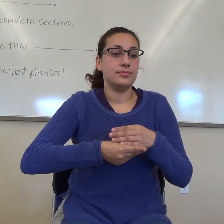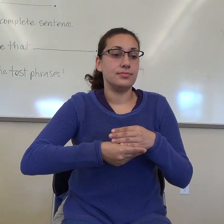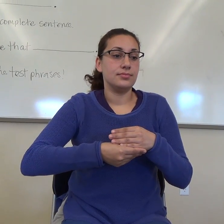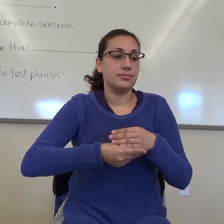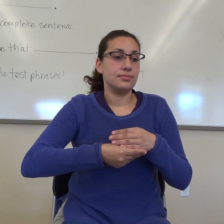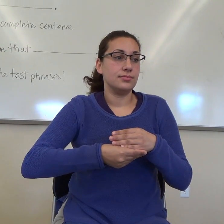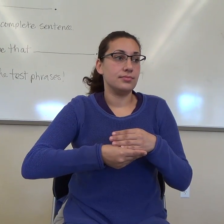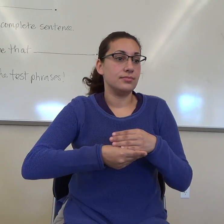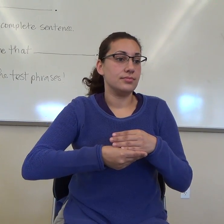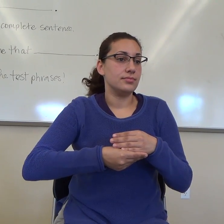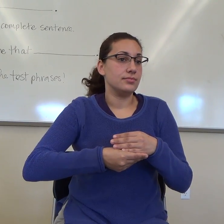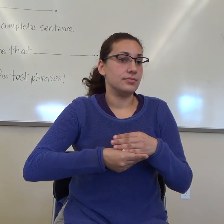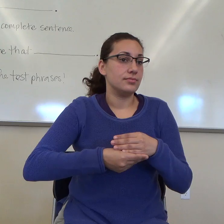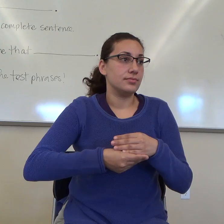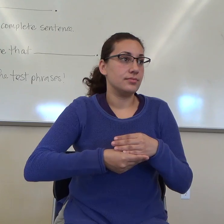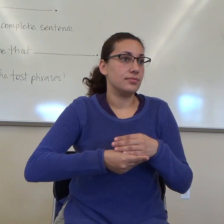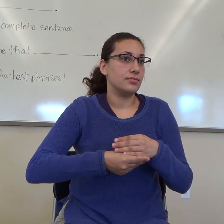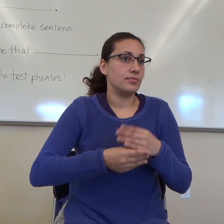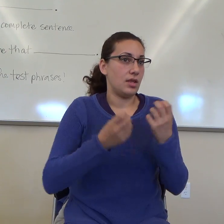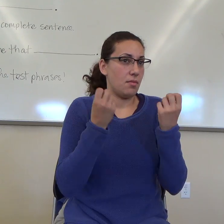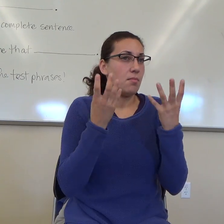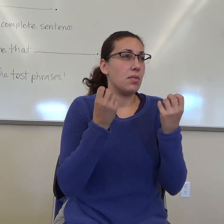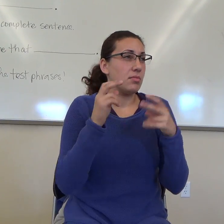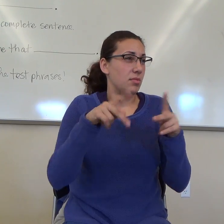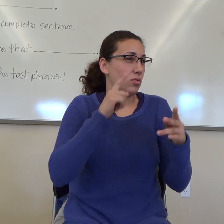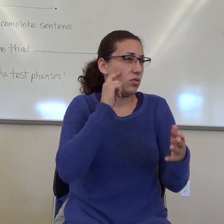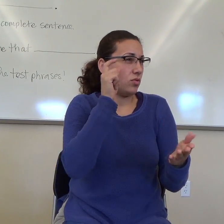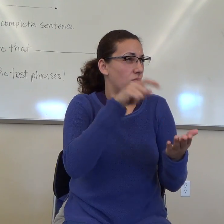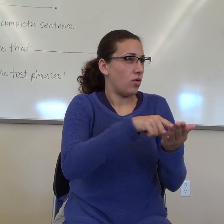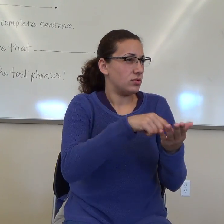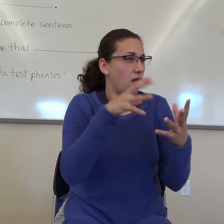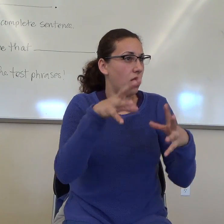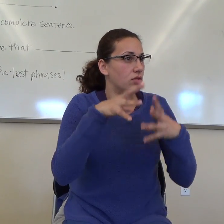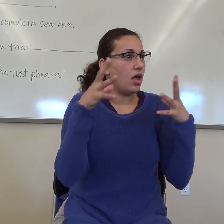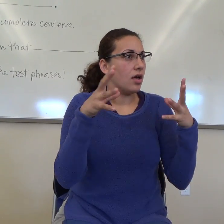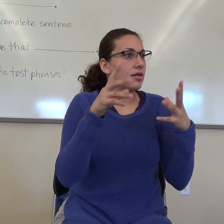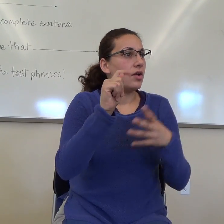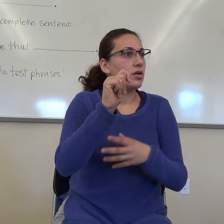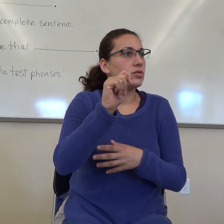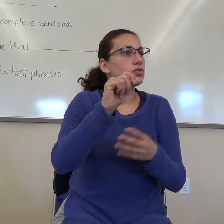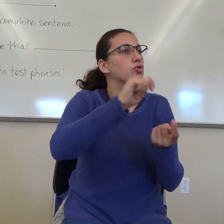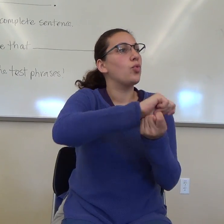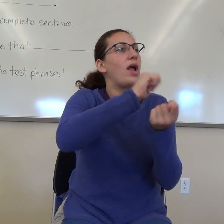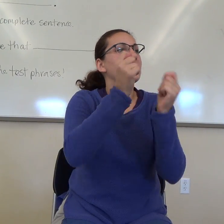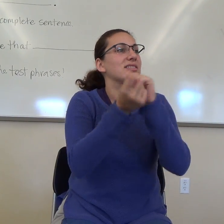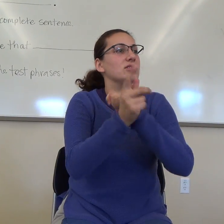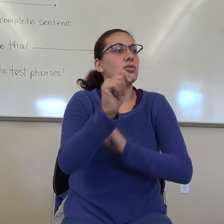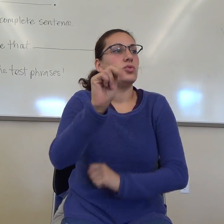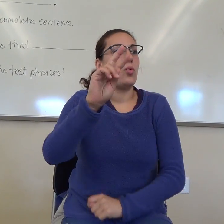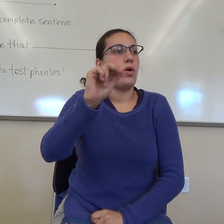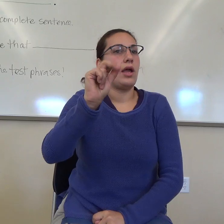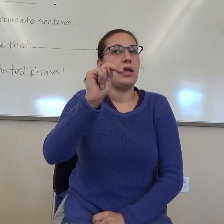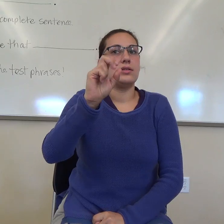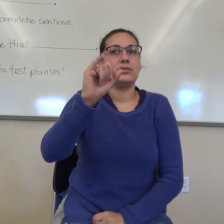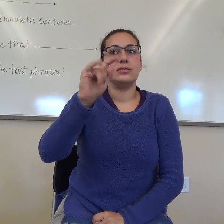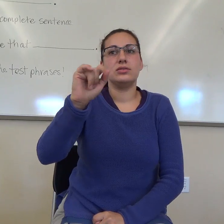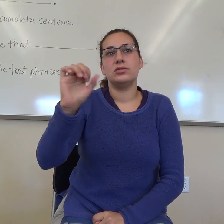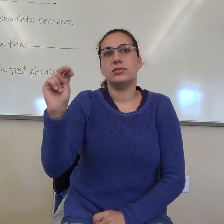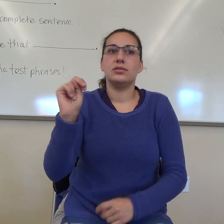people did notice a lot of transitions here. There was the however.